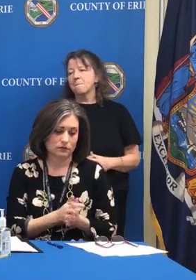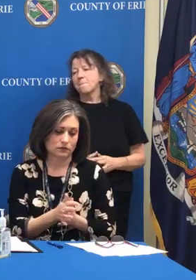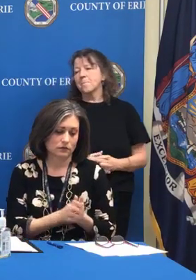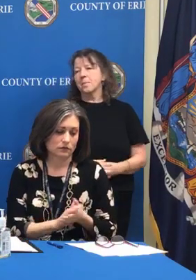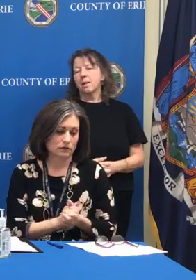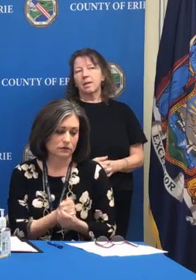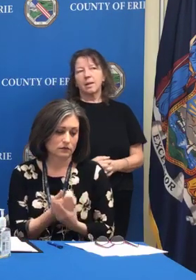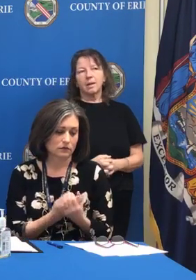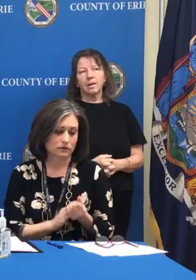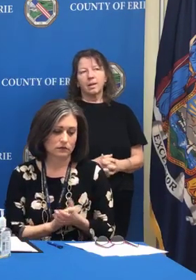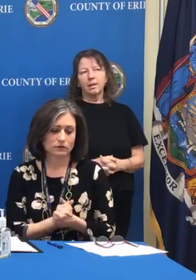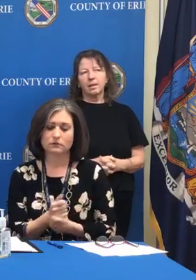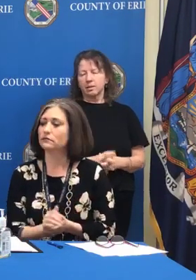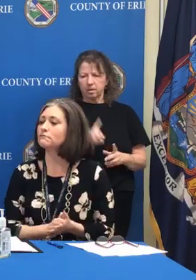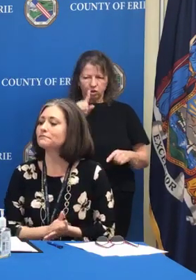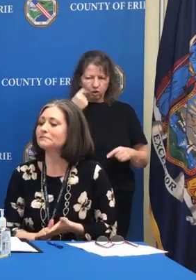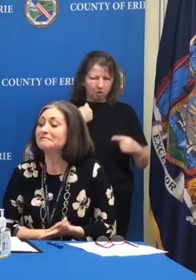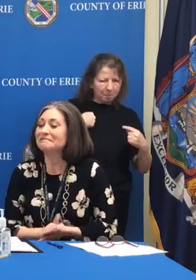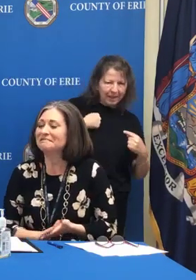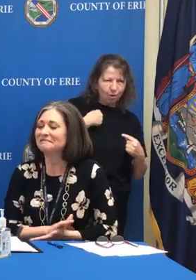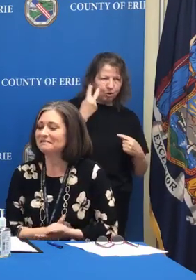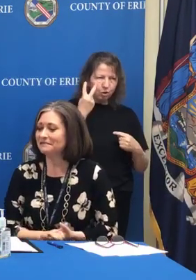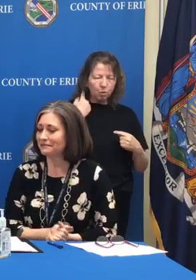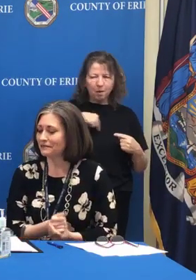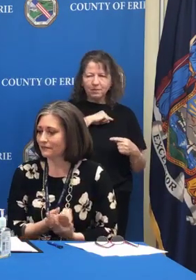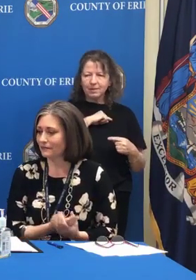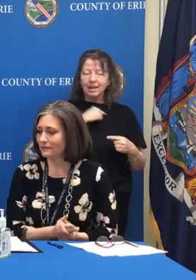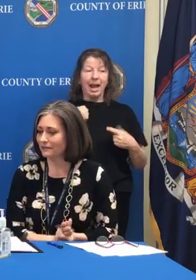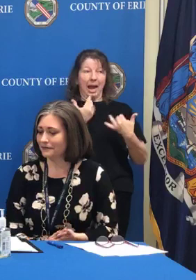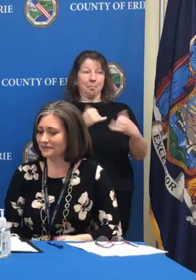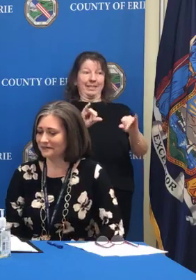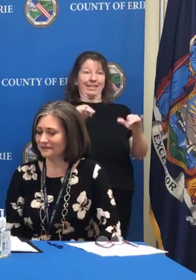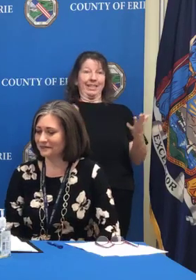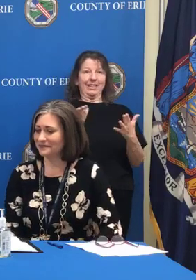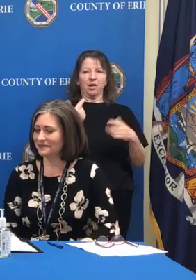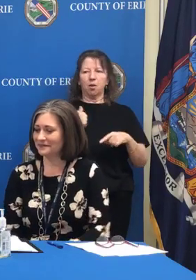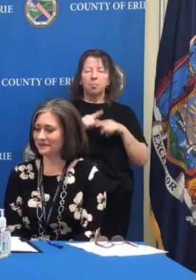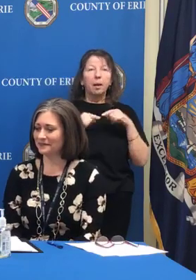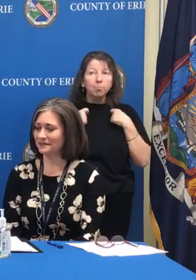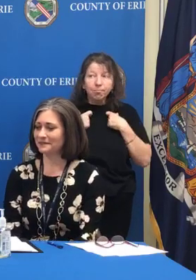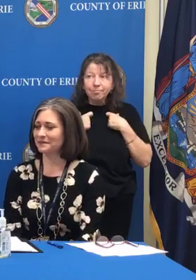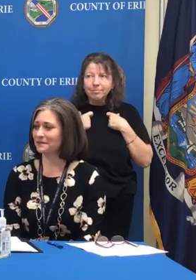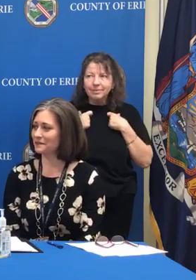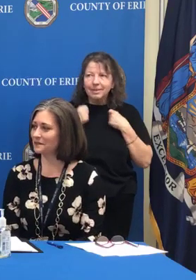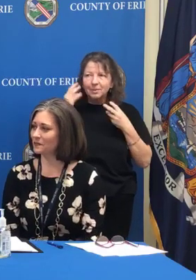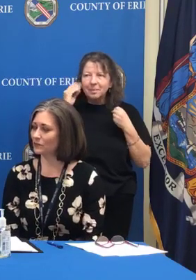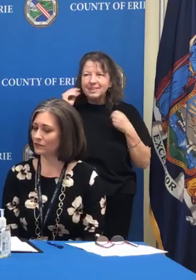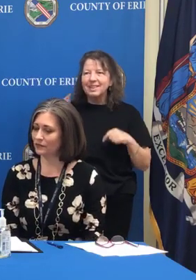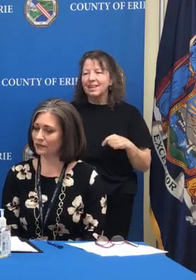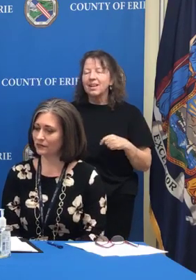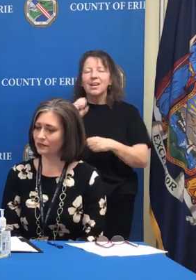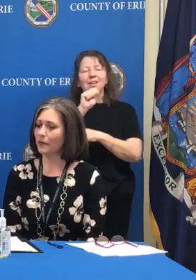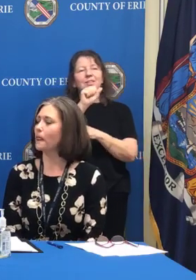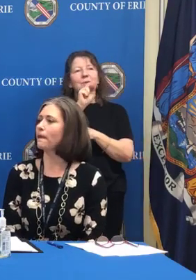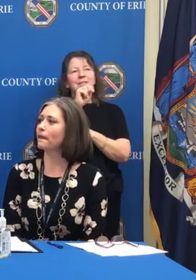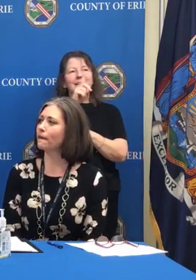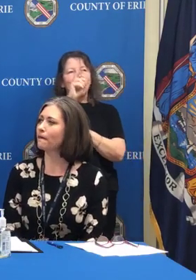Why don't we? Monkey, are you there too, or is it just me? I'm still here. Just, oh, okay. So let's start with